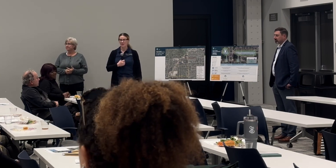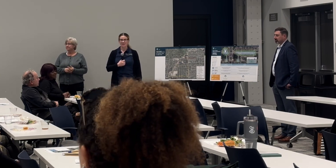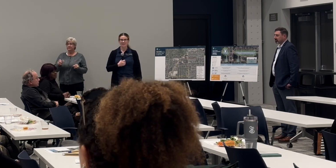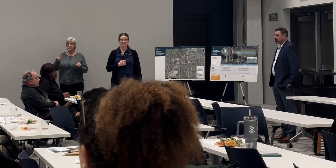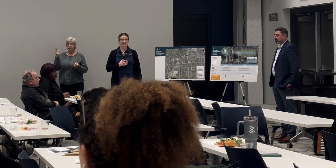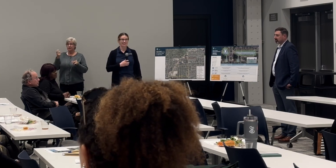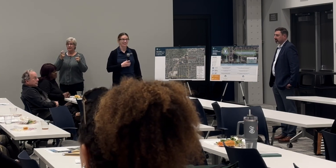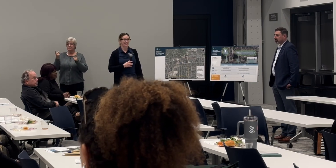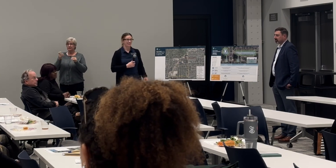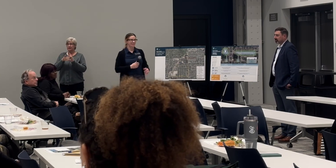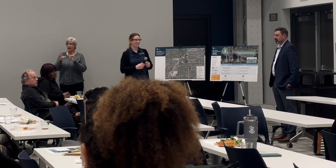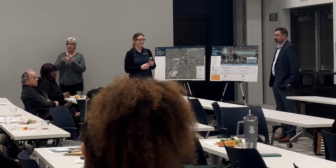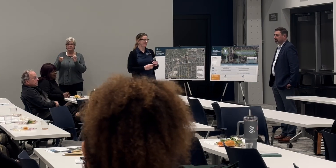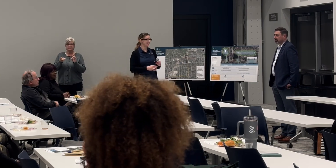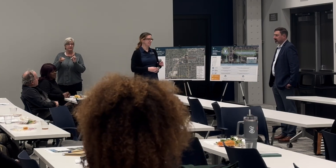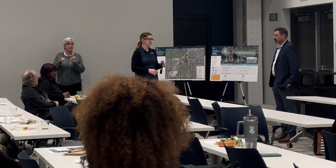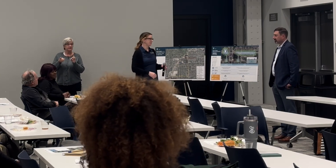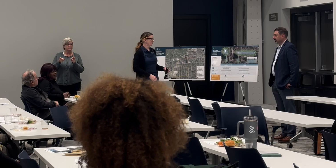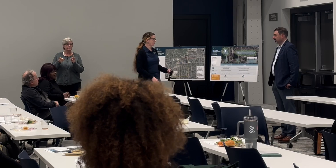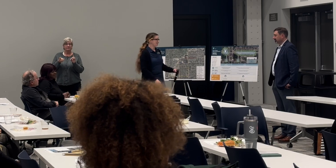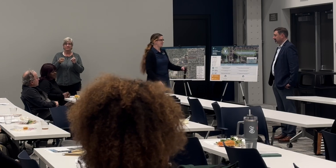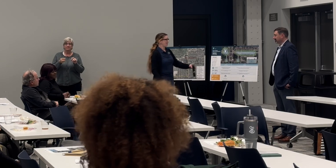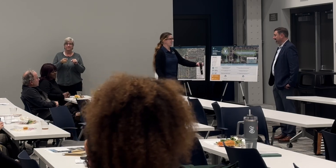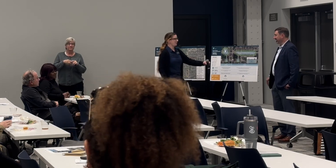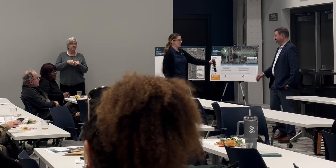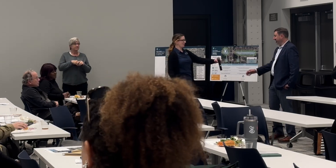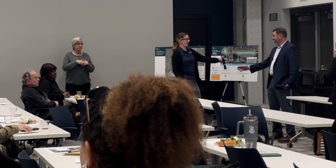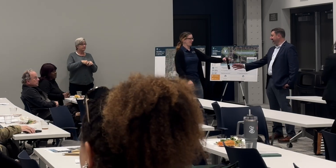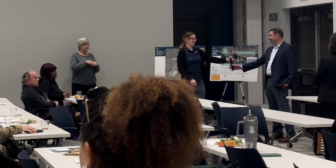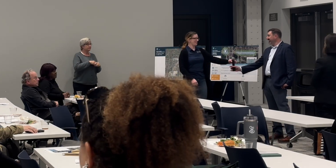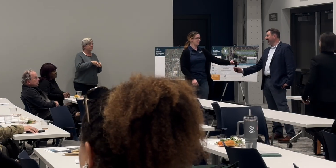Any other questions, comments?